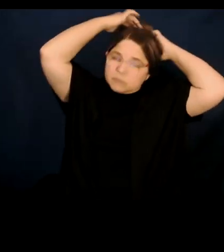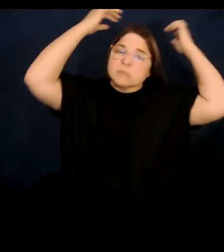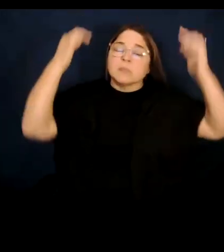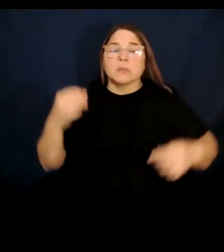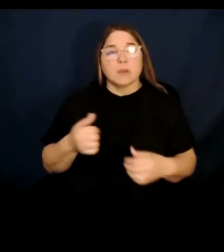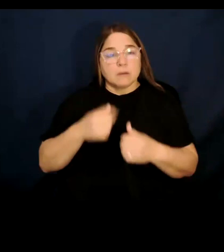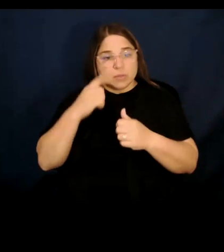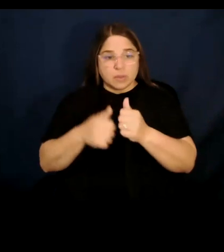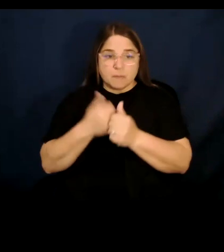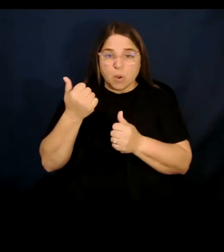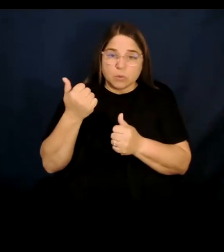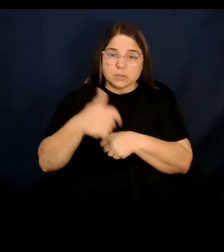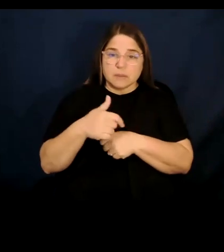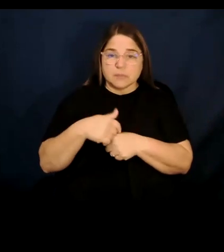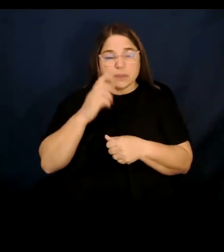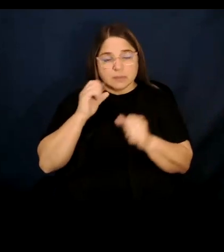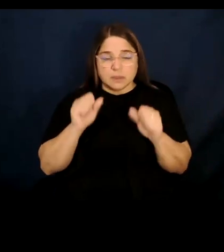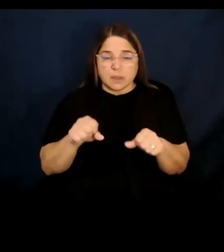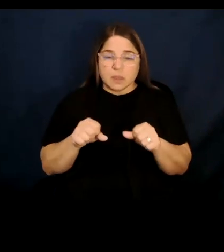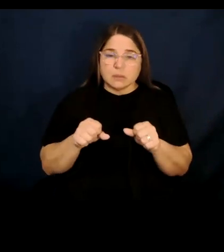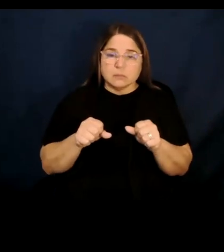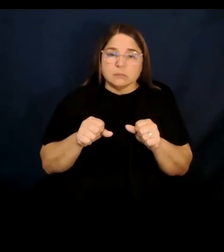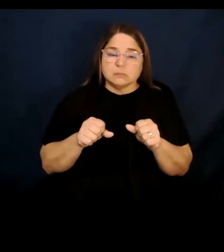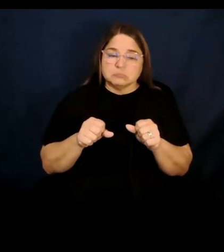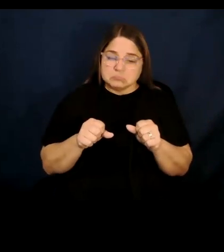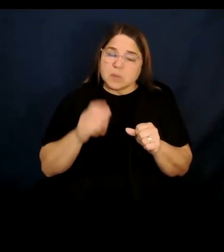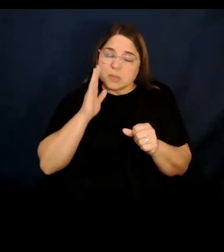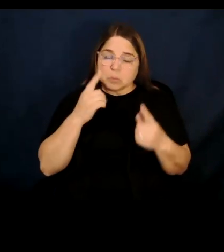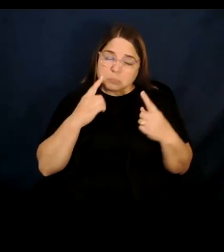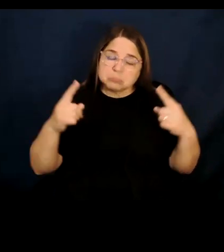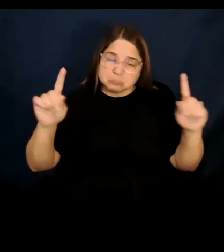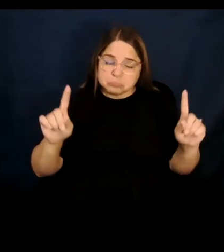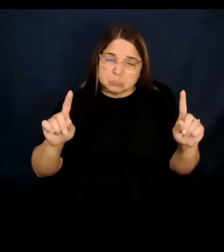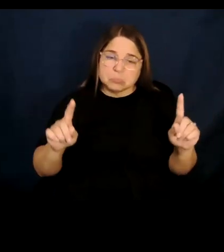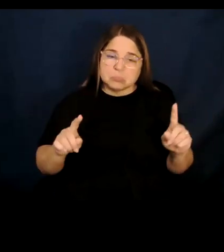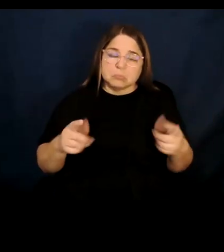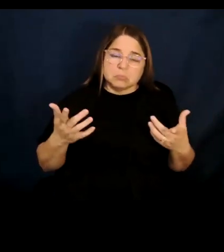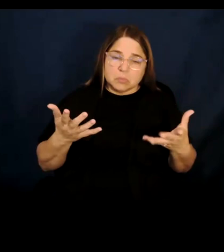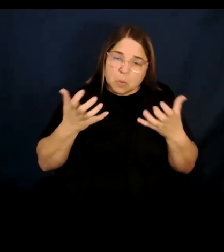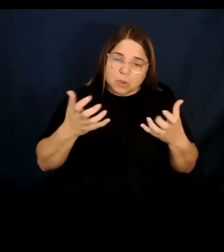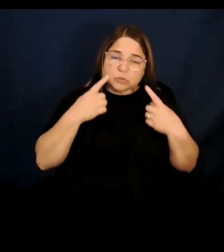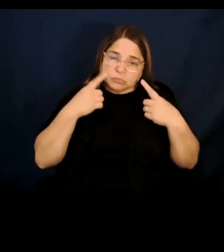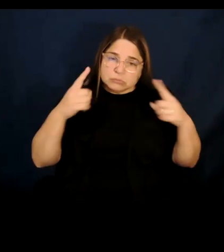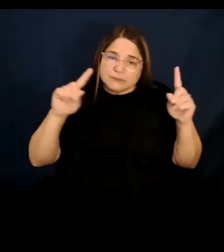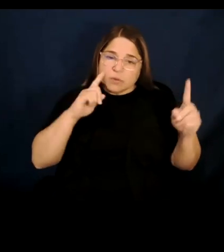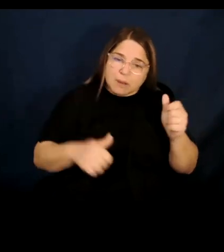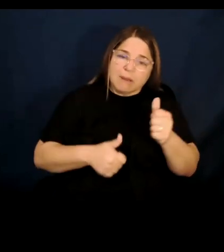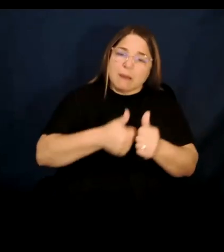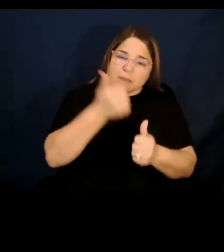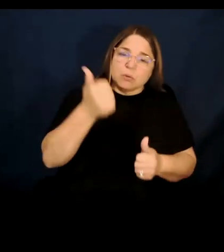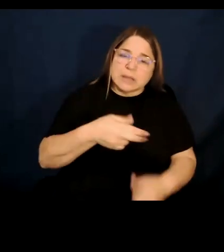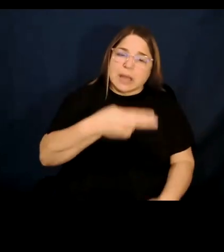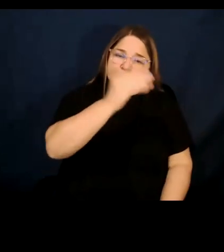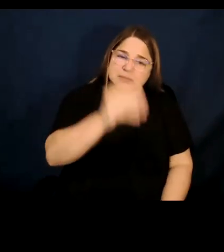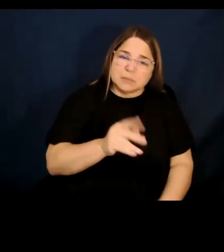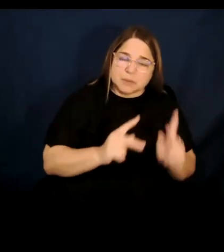look to grab a large percentage of efficacy, or a high batting average, if you will. So when you say that, boy, this drug